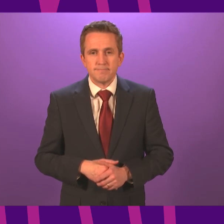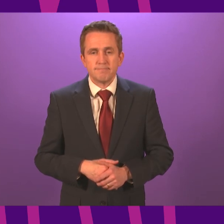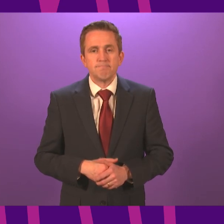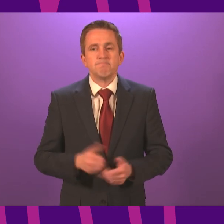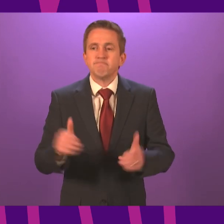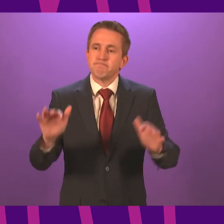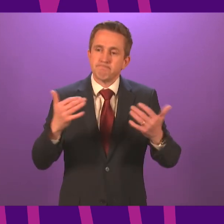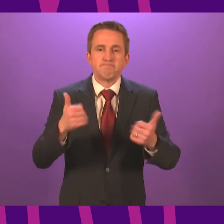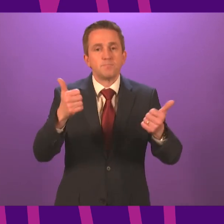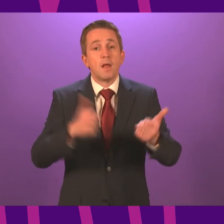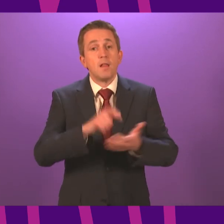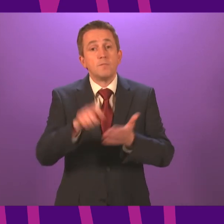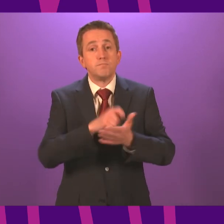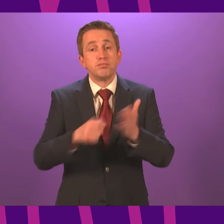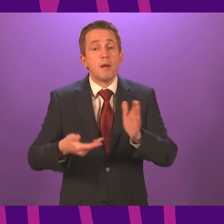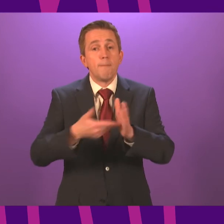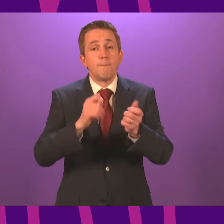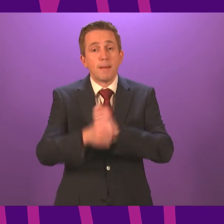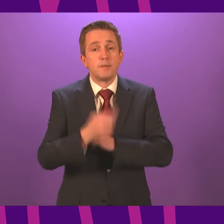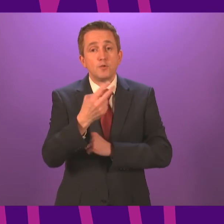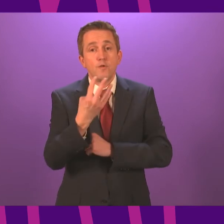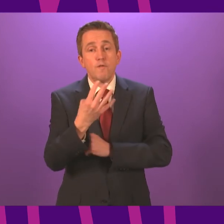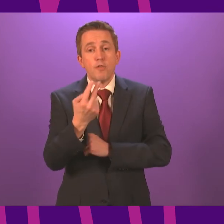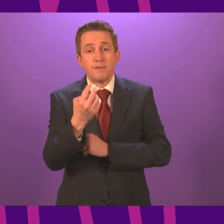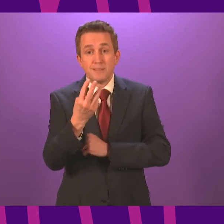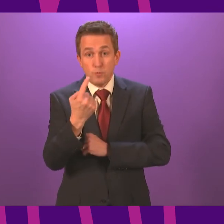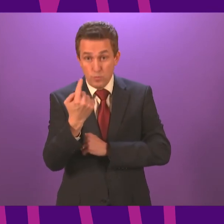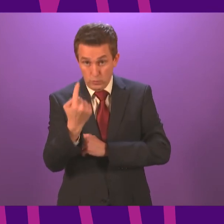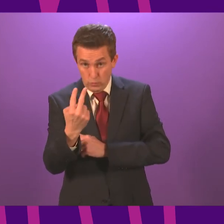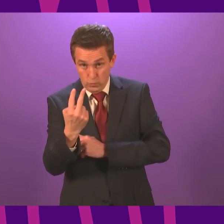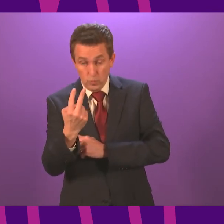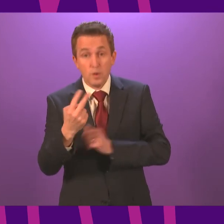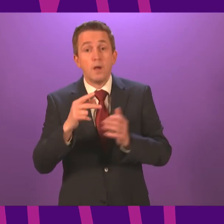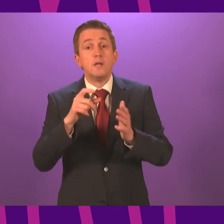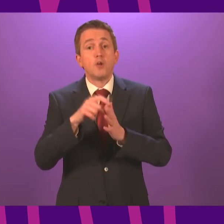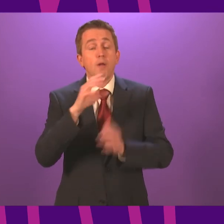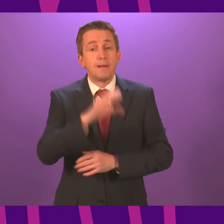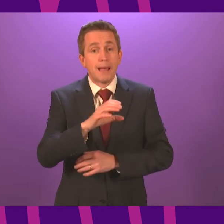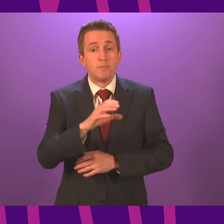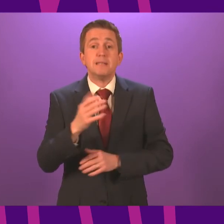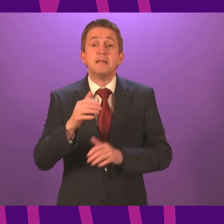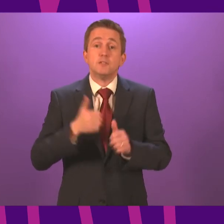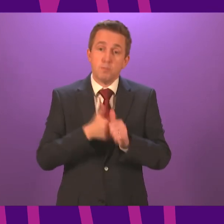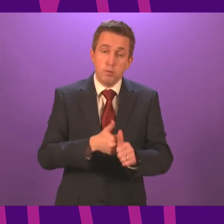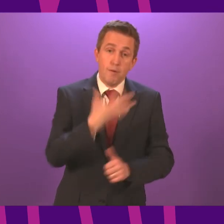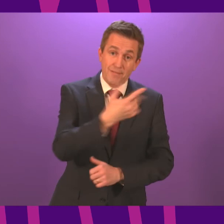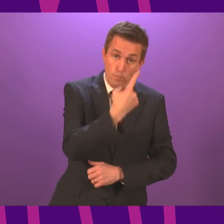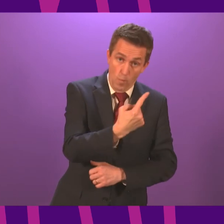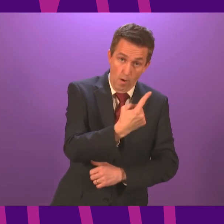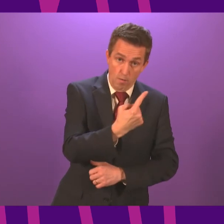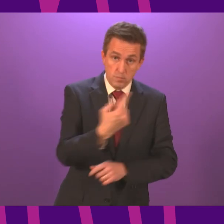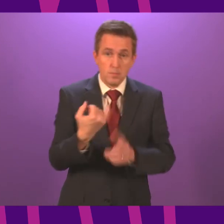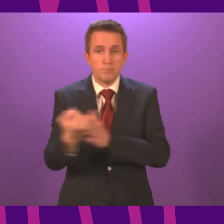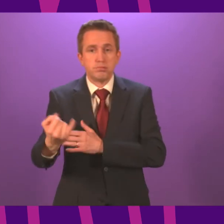Thank you. The result of the vote on amendment number 23416.2 in the name of Donald Cameron is yes 51,